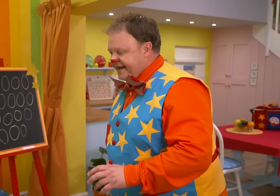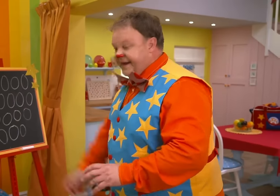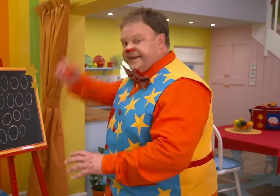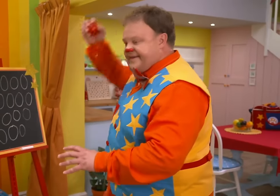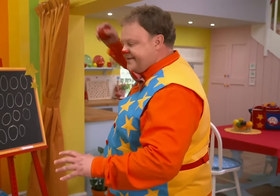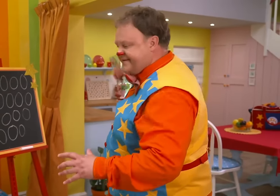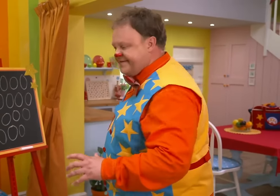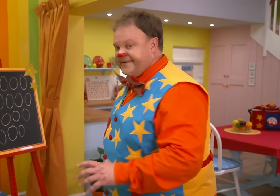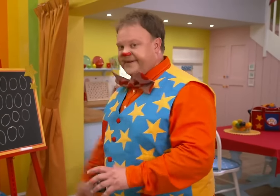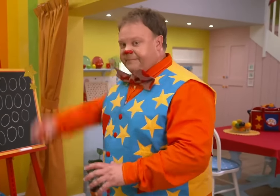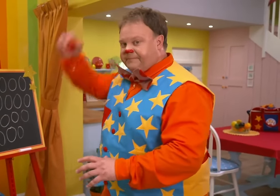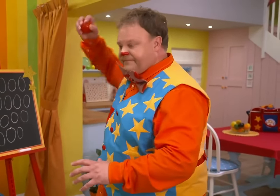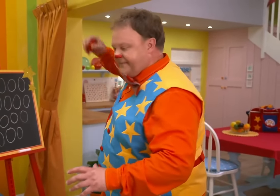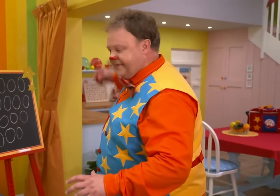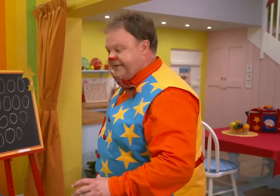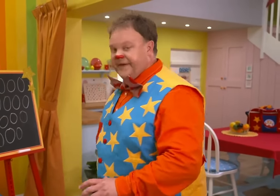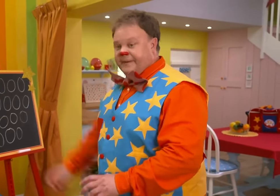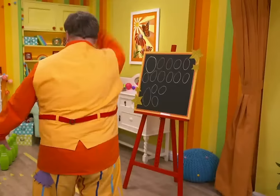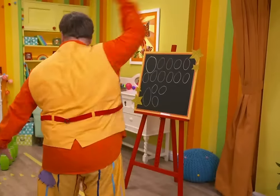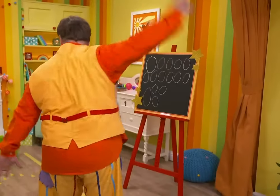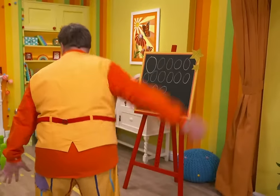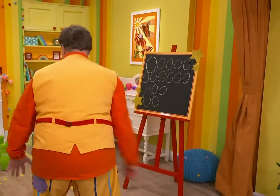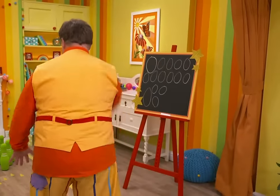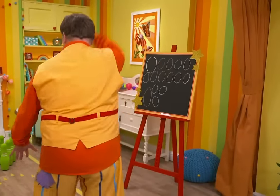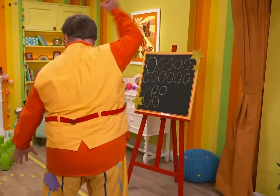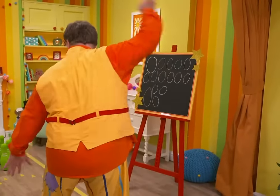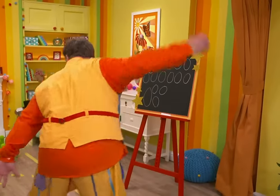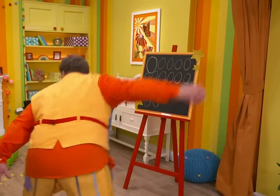Hey. Yep. Yep.